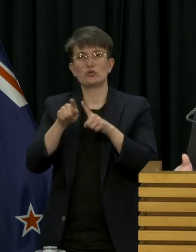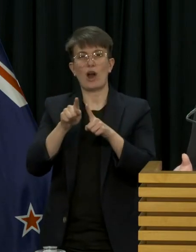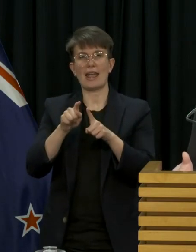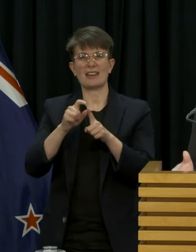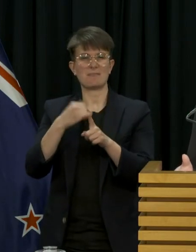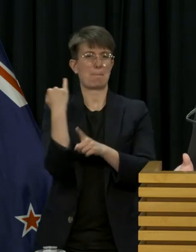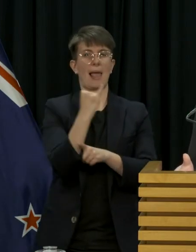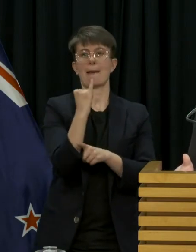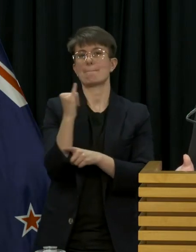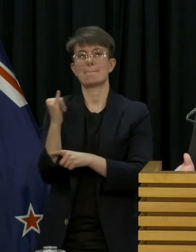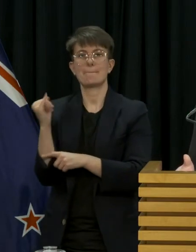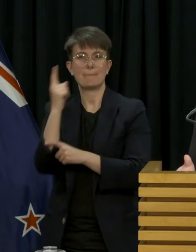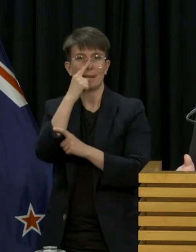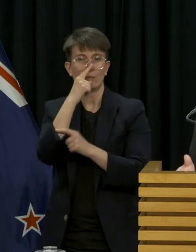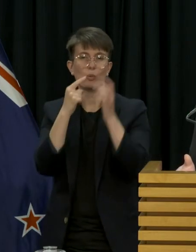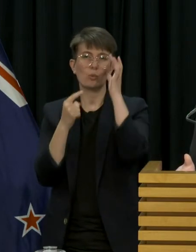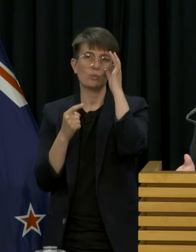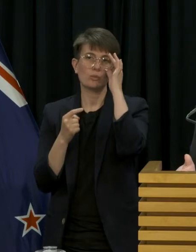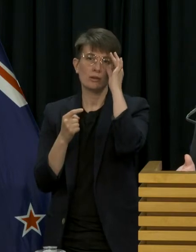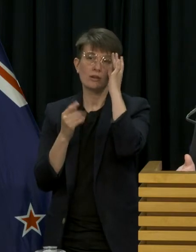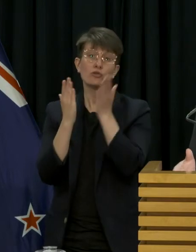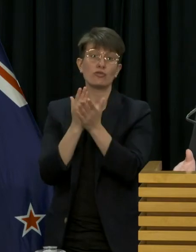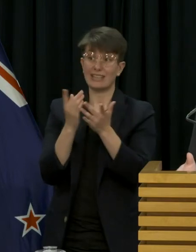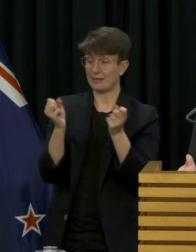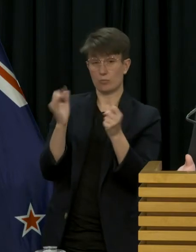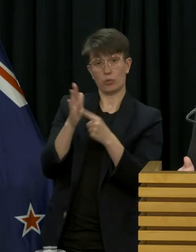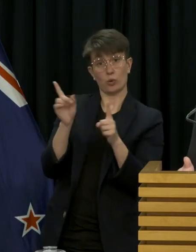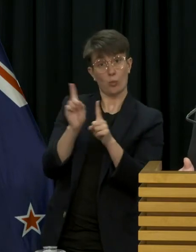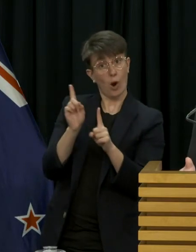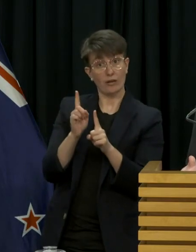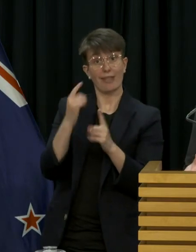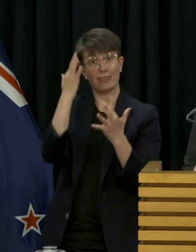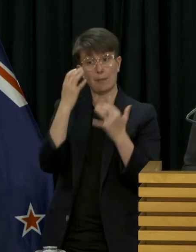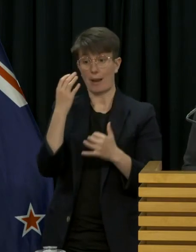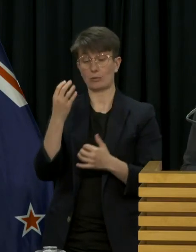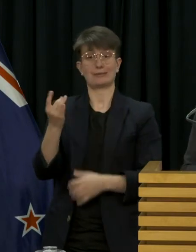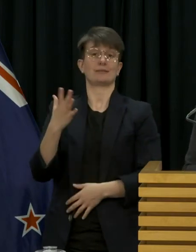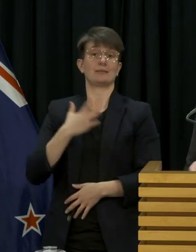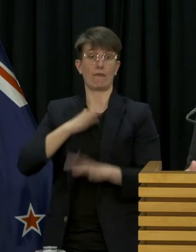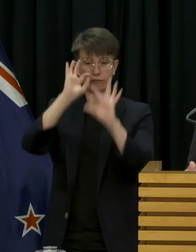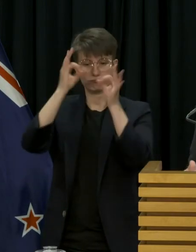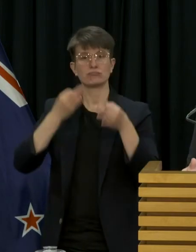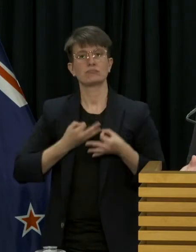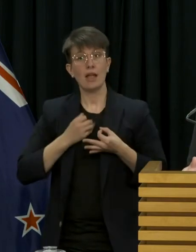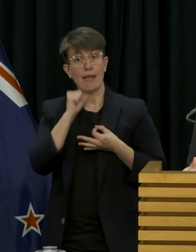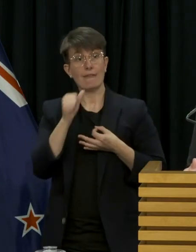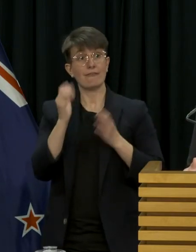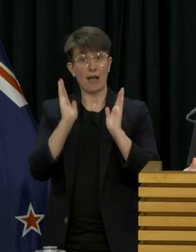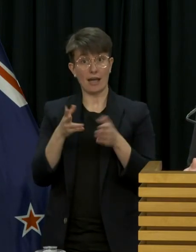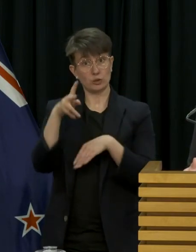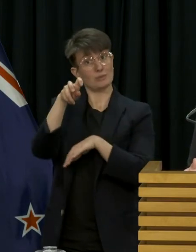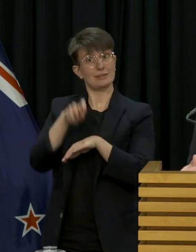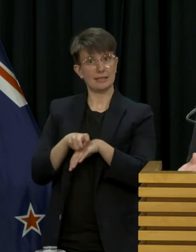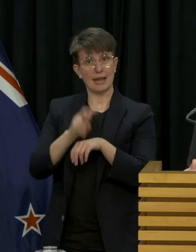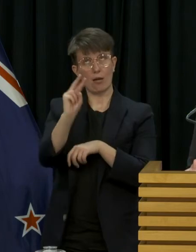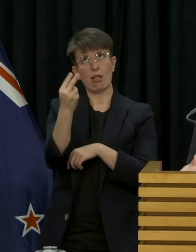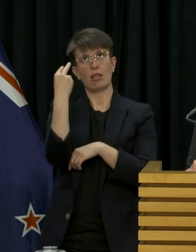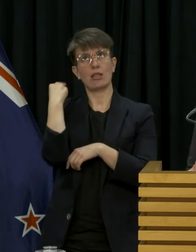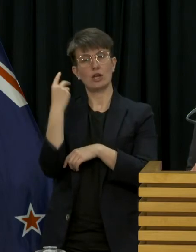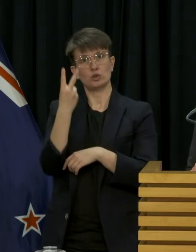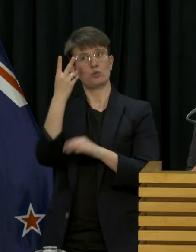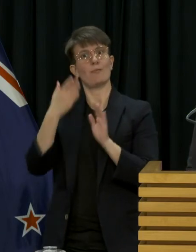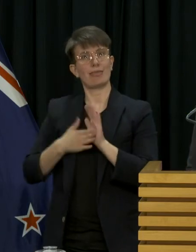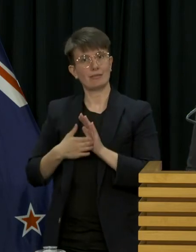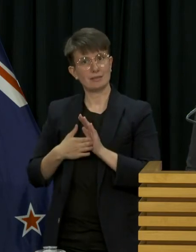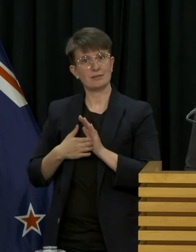down and retrace your movements over the last 2 weeks, how readily could you do that? I think everybody would struggle to recall absolutely